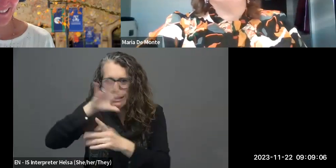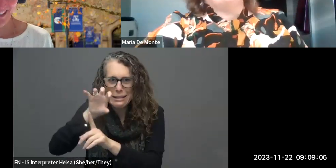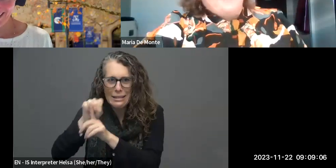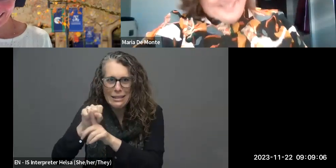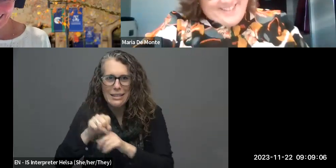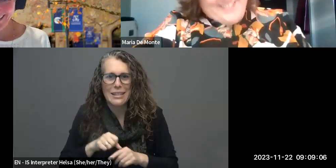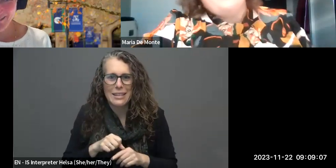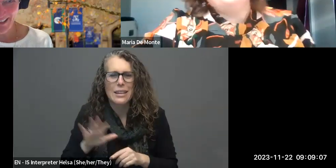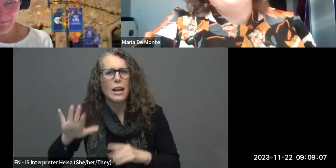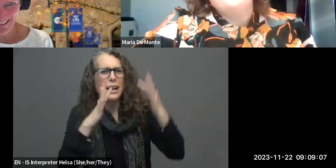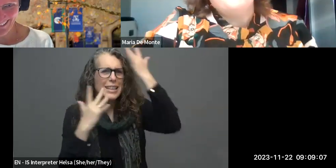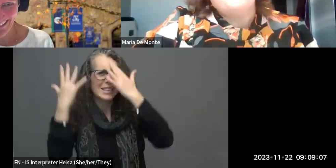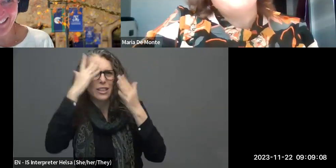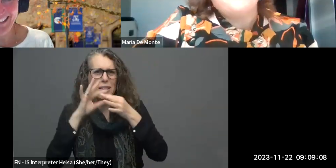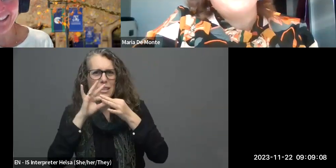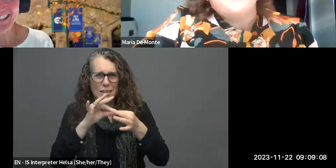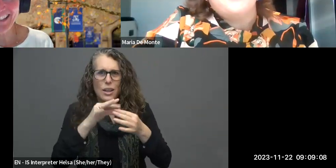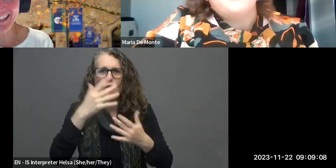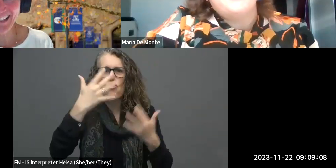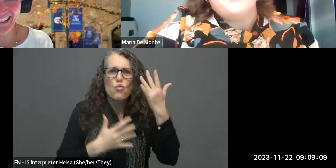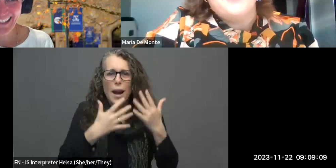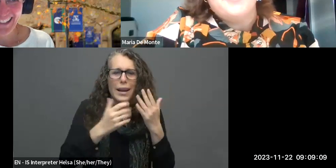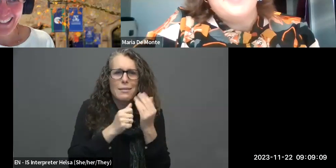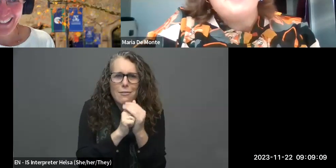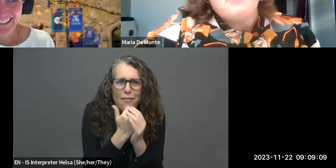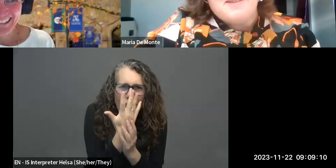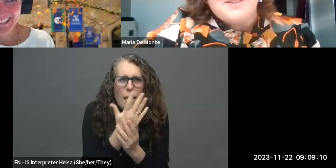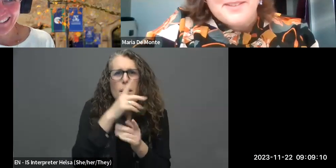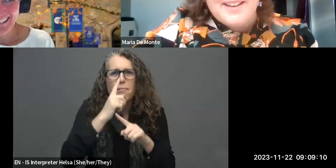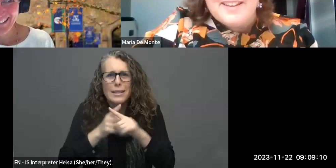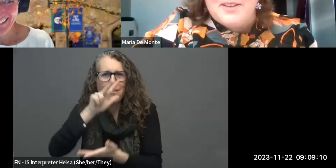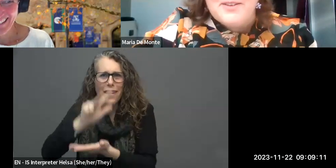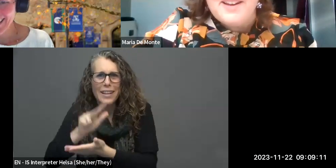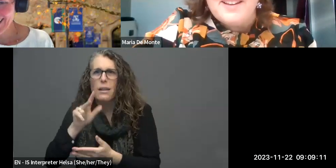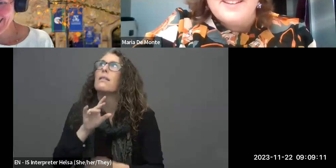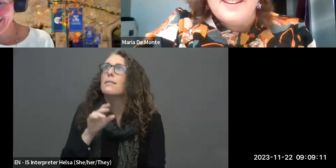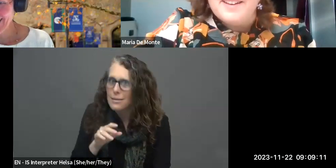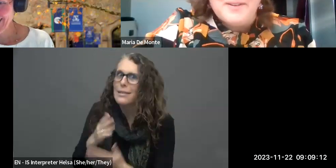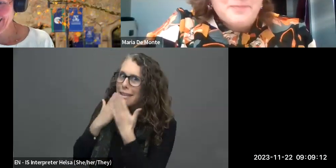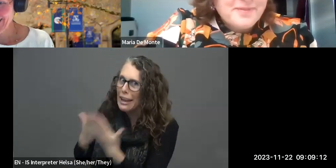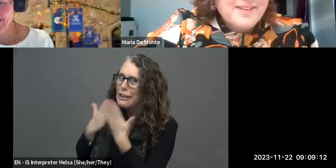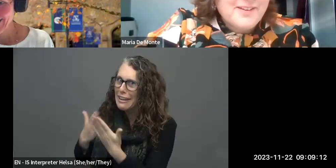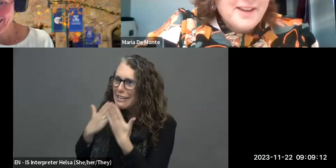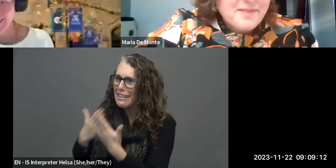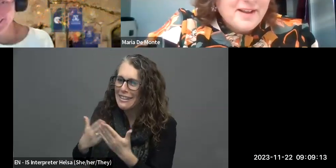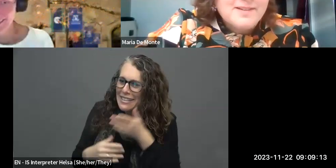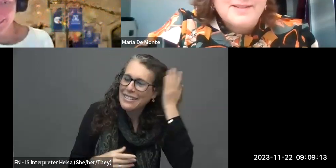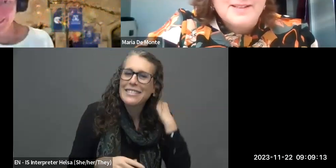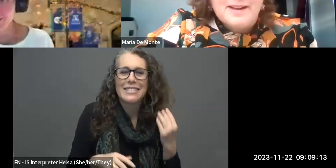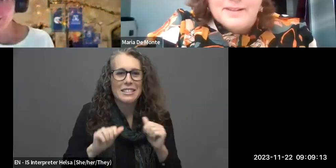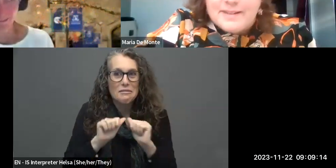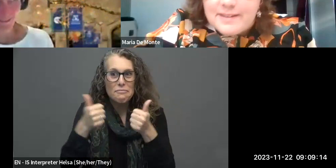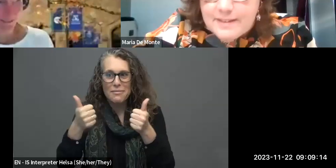Considerations in rating scale development and validation. There you go. Thank you very much, Ute. Thank you. And okay,